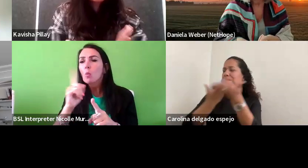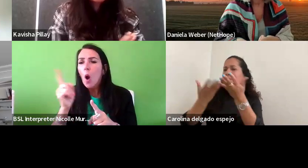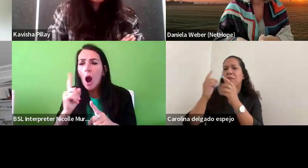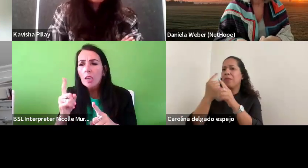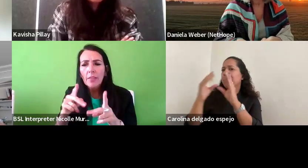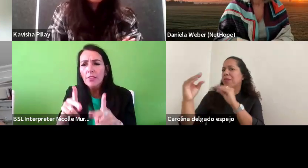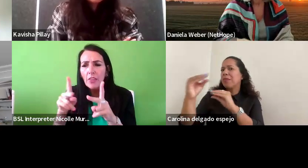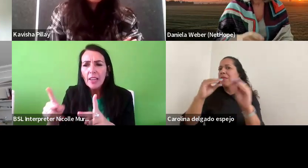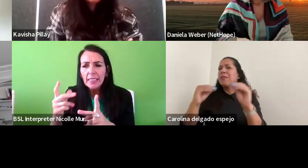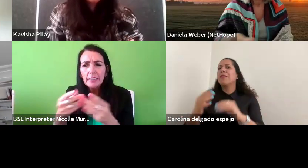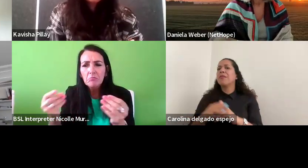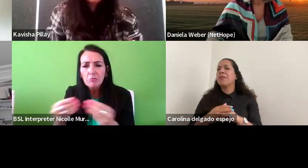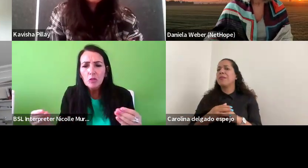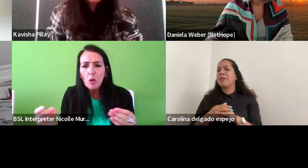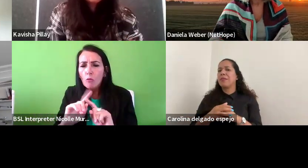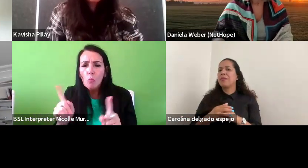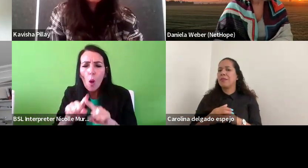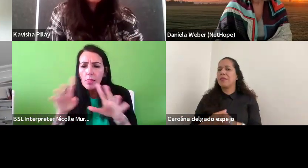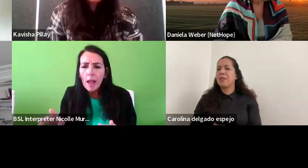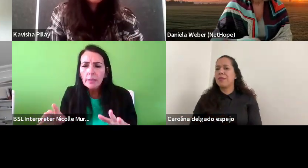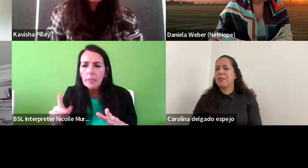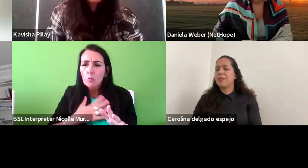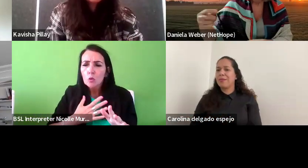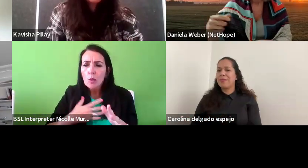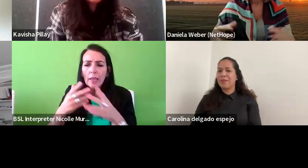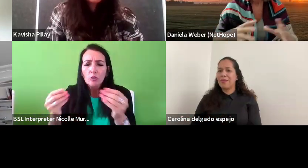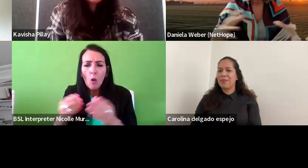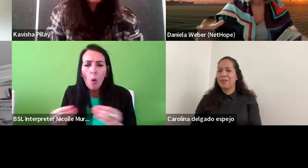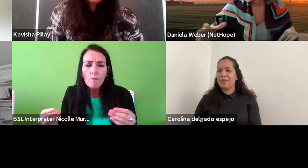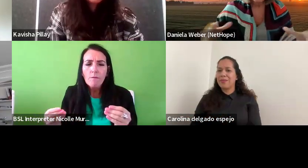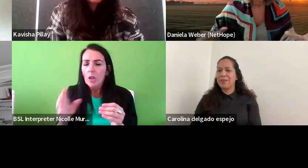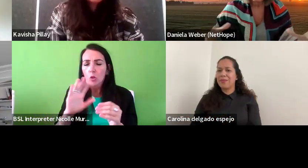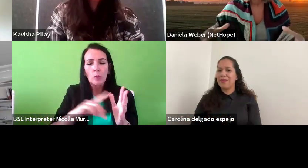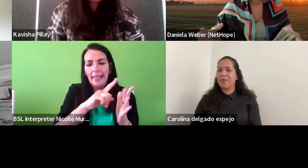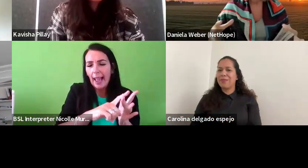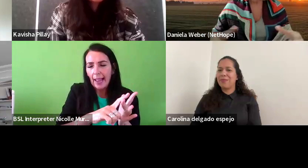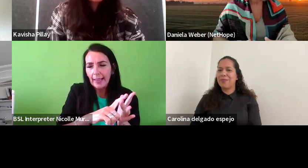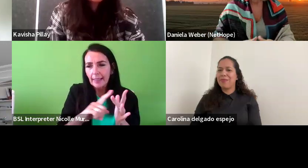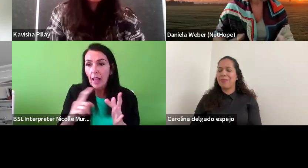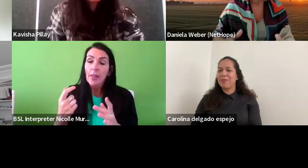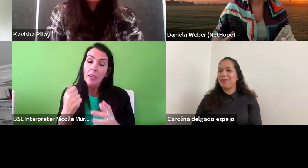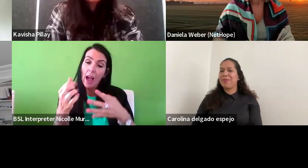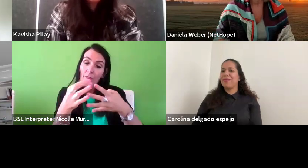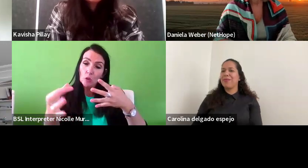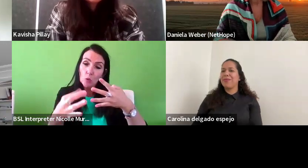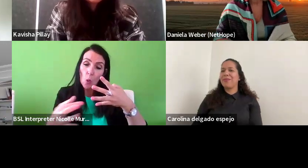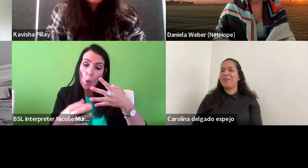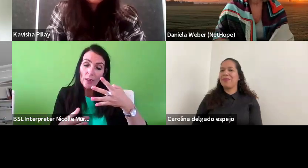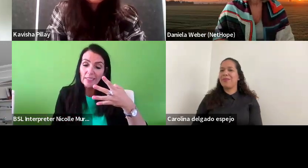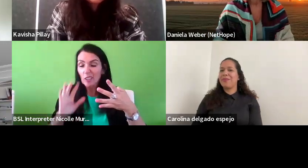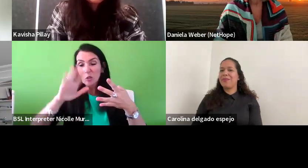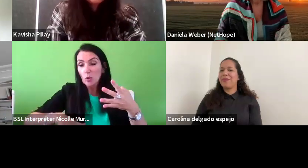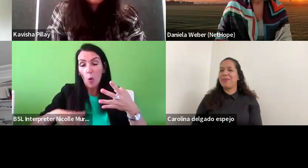of things that would be solving the problem? And usually there's a selection of choices, and not all of them are